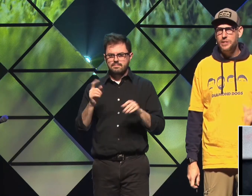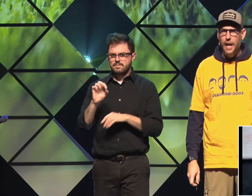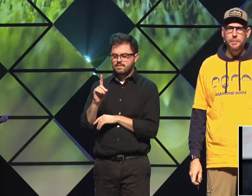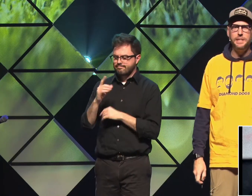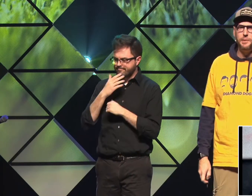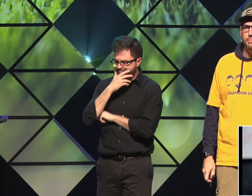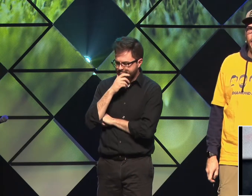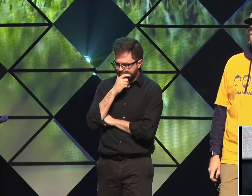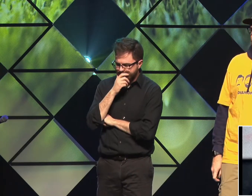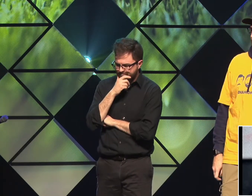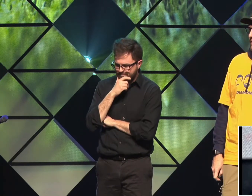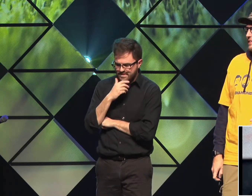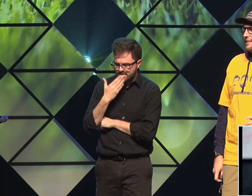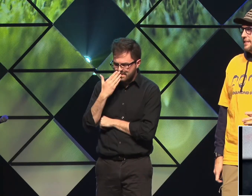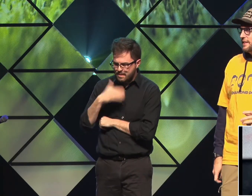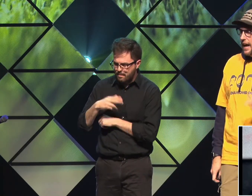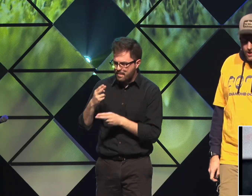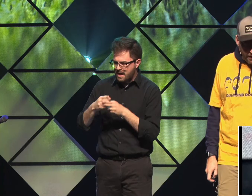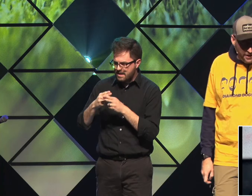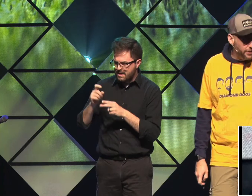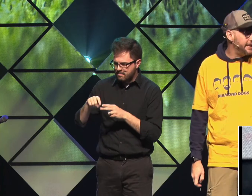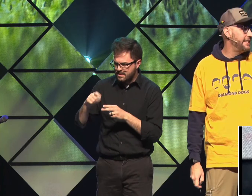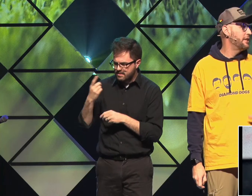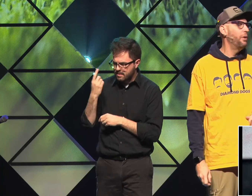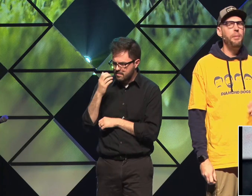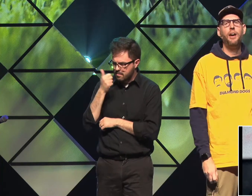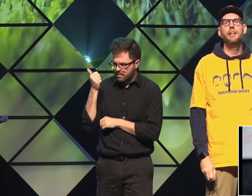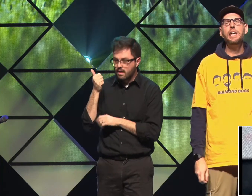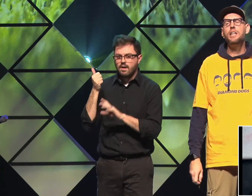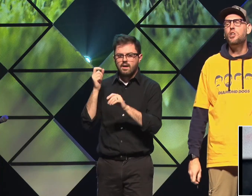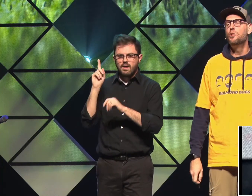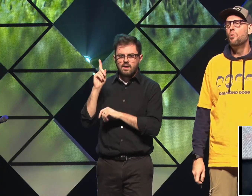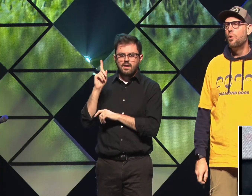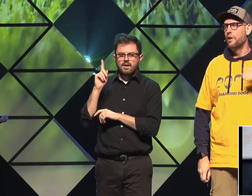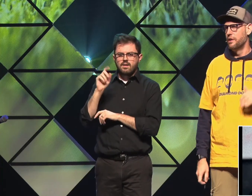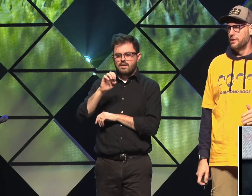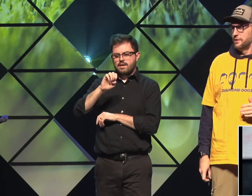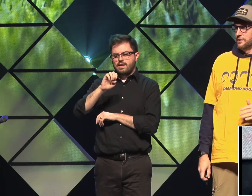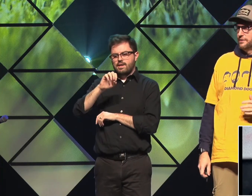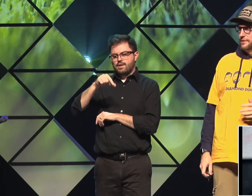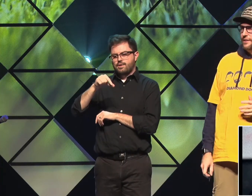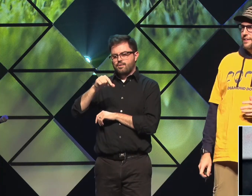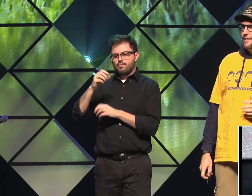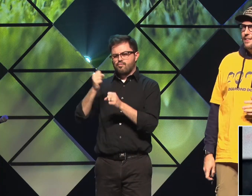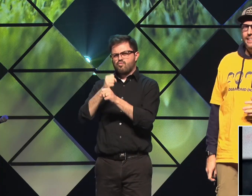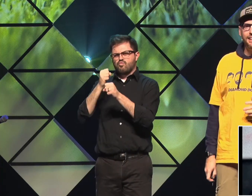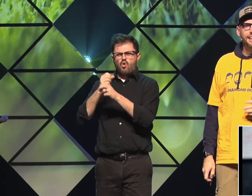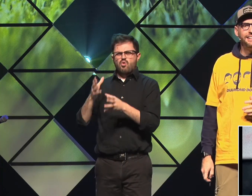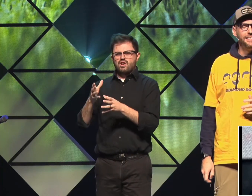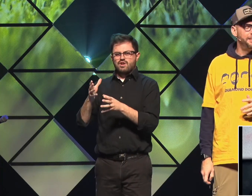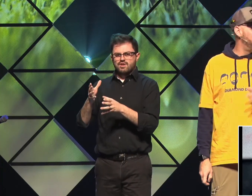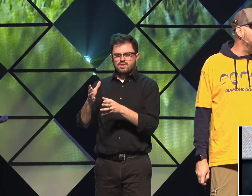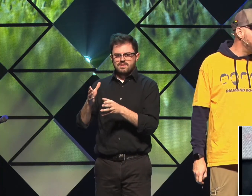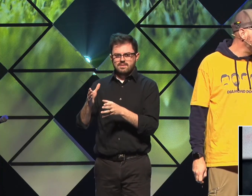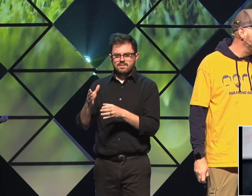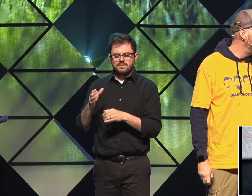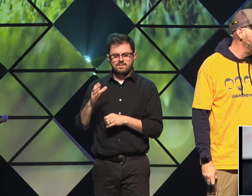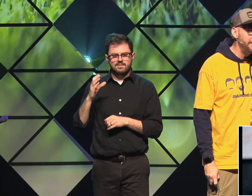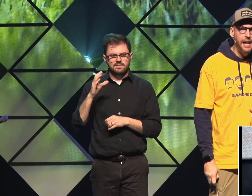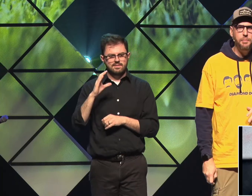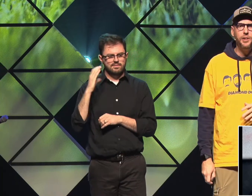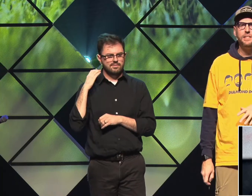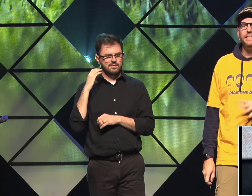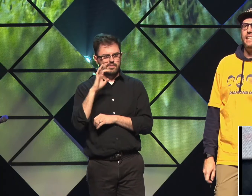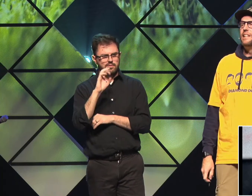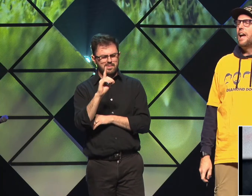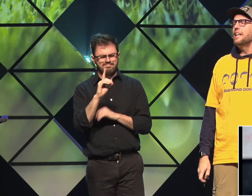name. There's got to be something better here. I know. Ted says, what about EQ Warriors? And Beard doesn't agree with